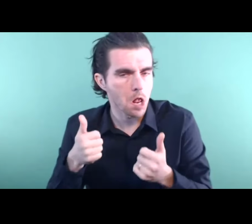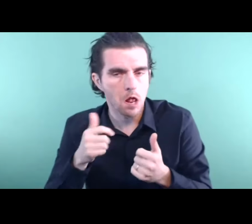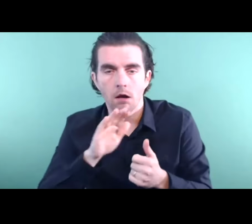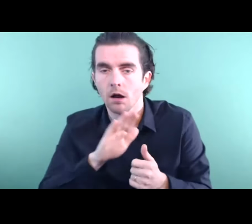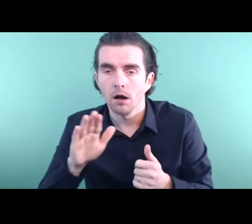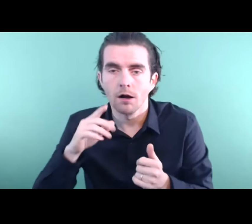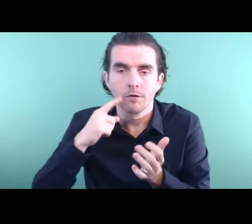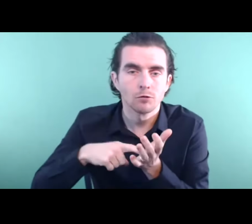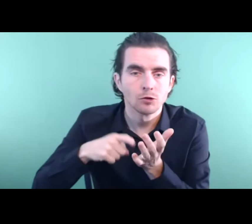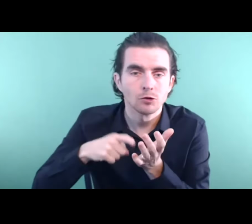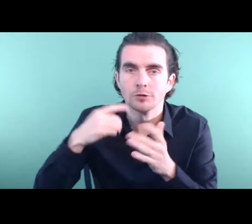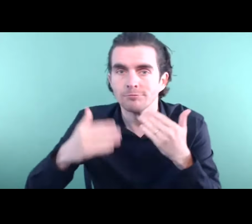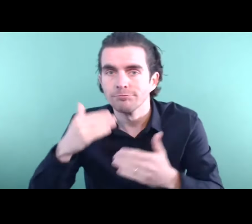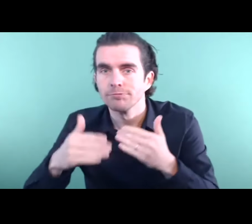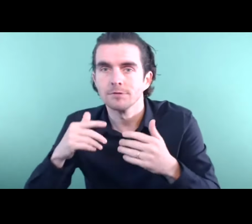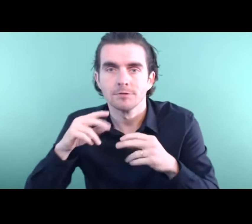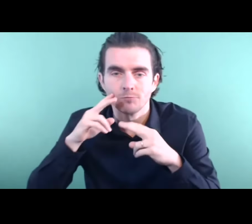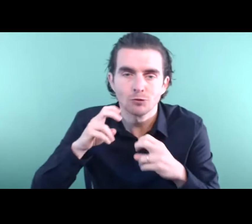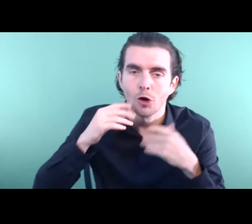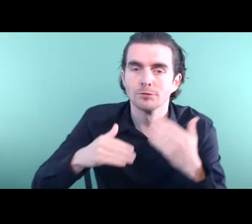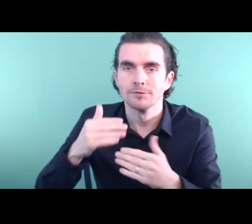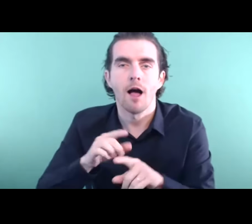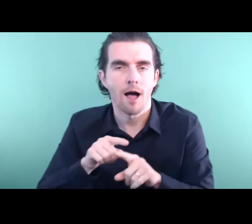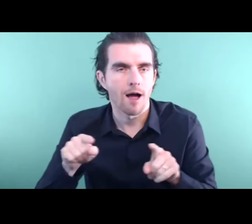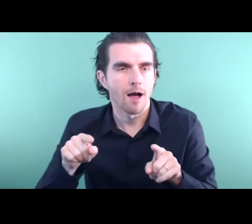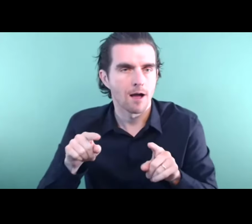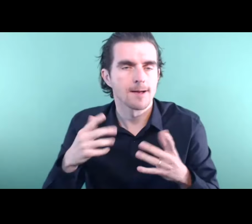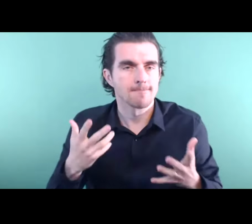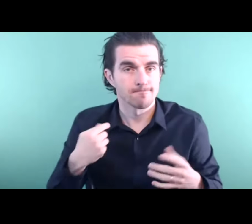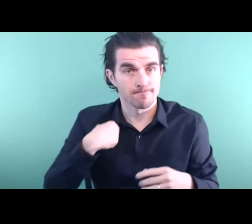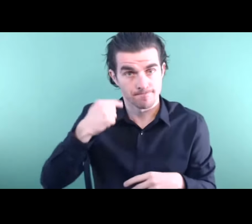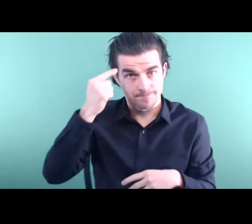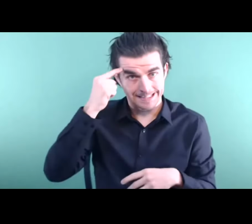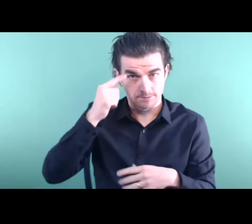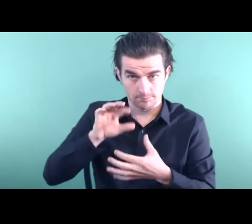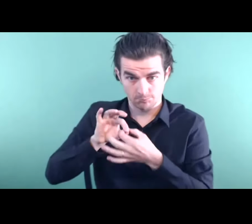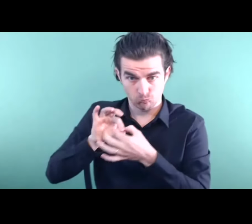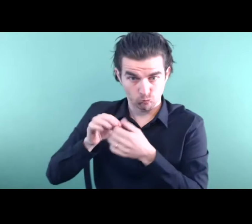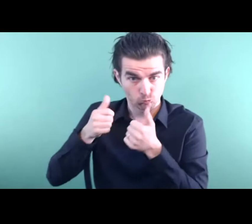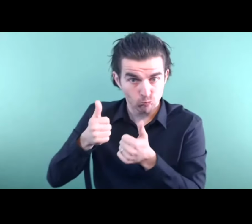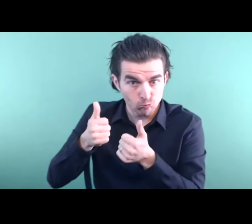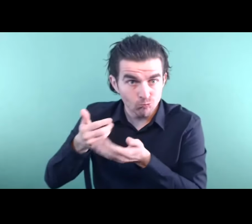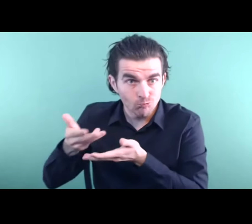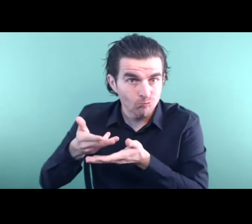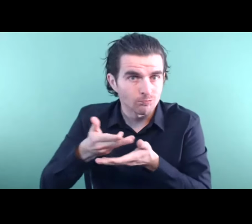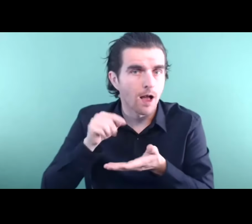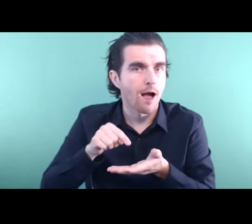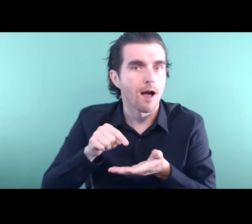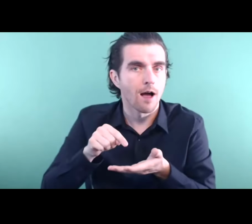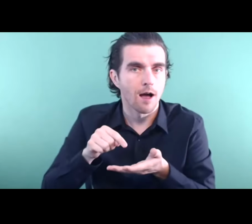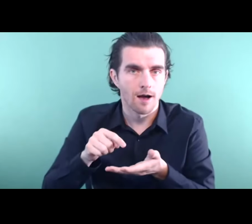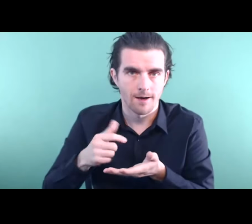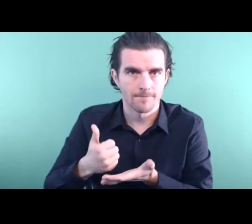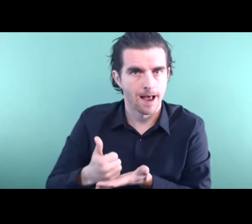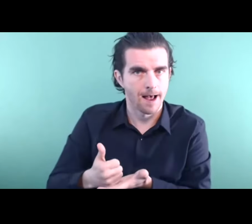research with actual implementation, right? I think that the benefit of